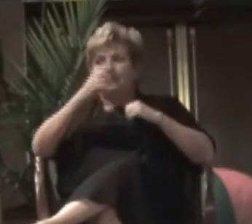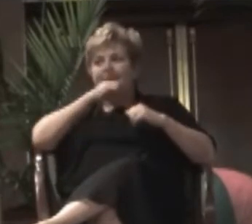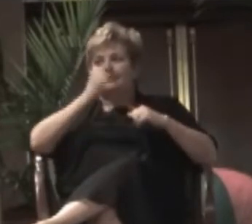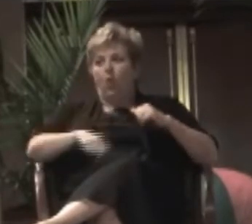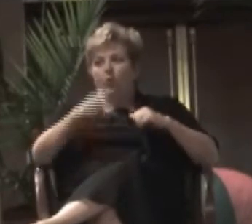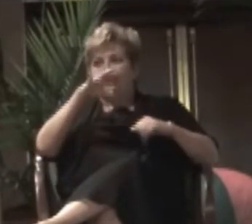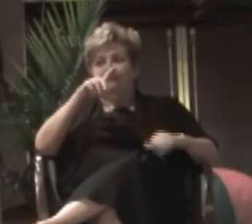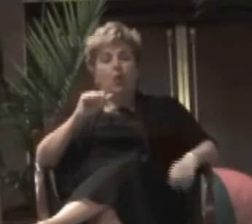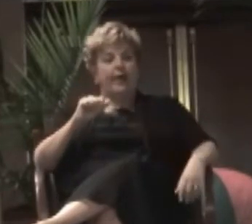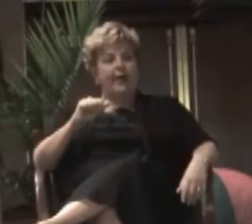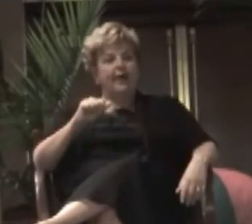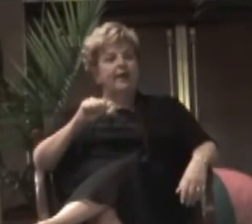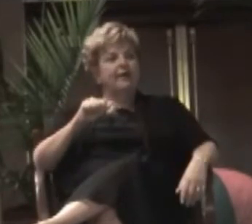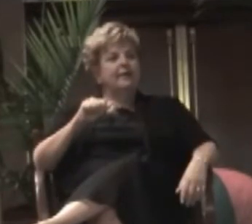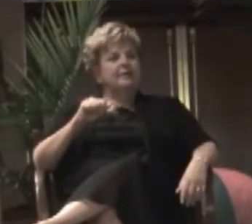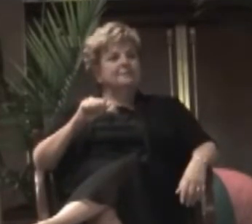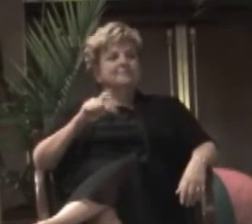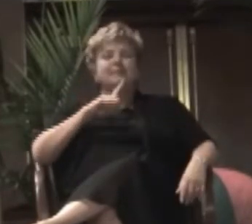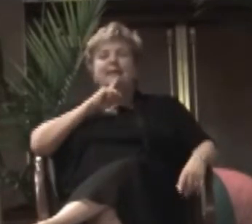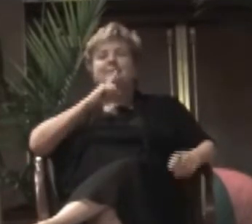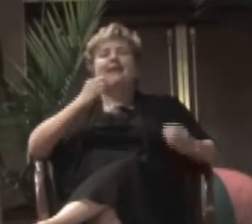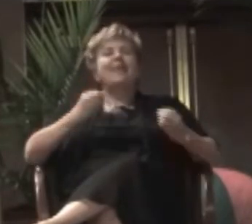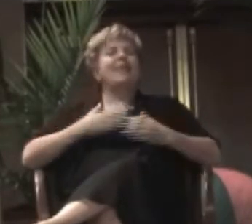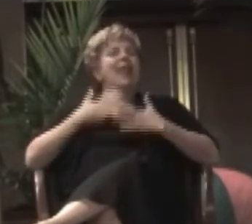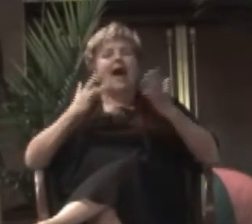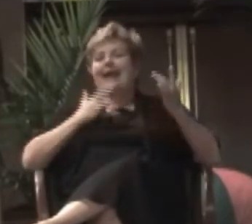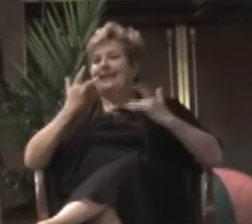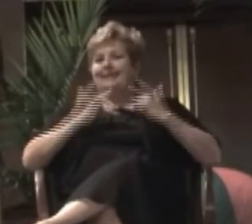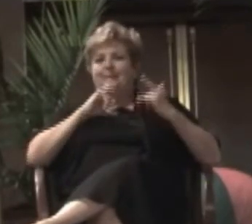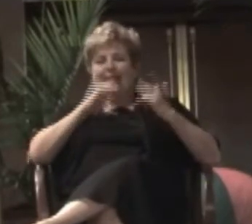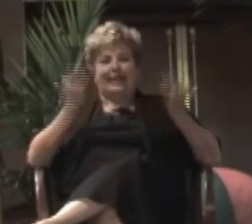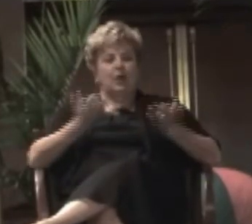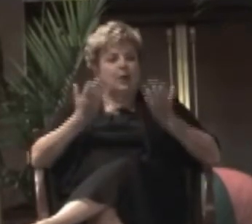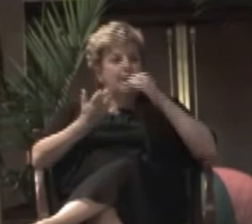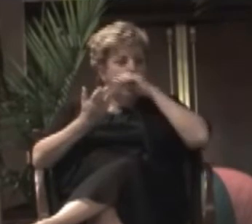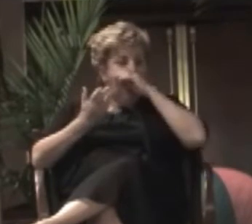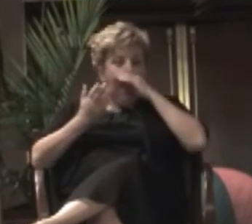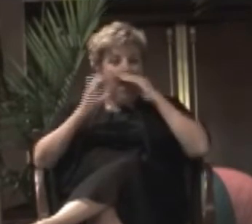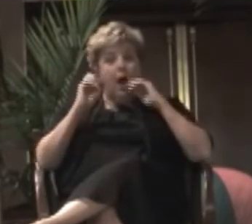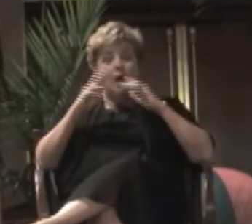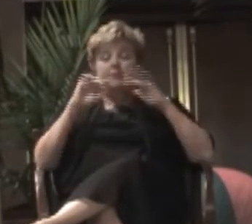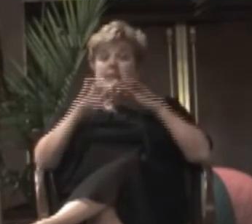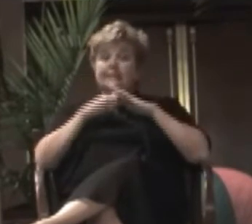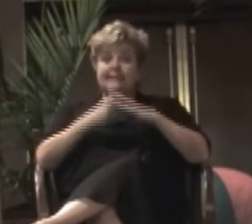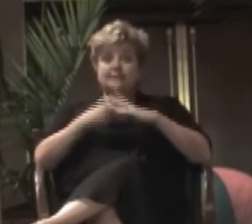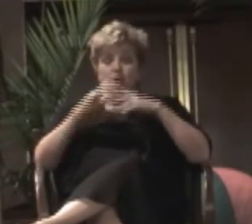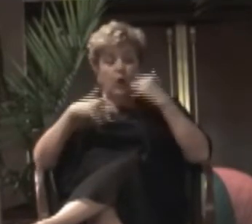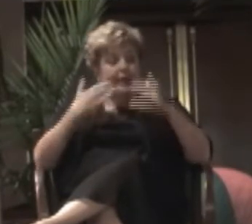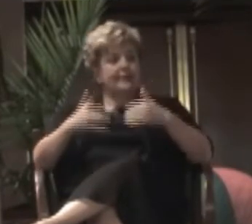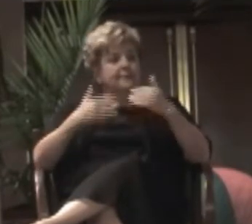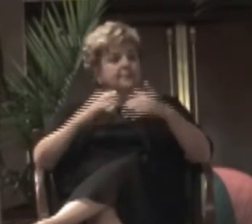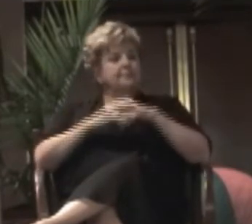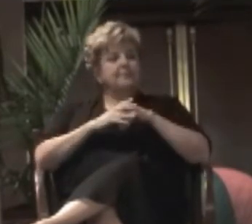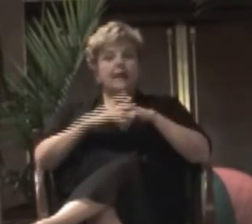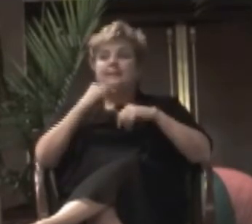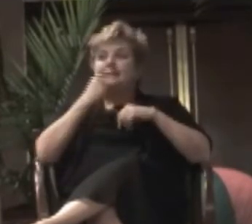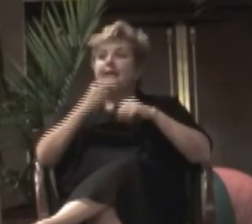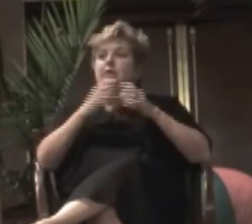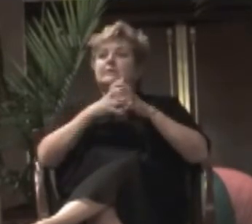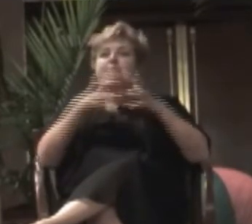So I'm delighted to be here. I'm going to get on with it and tell you as much as I can.